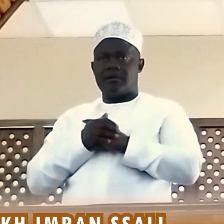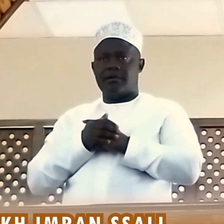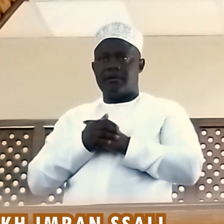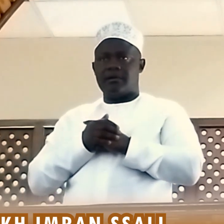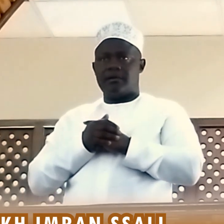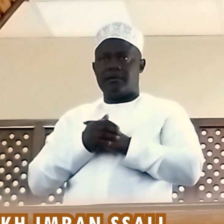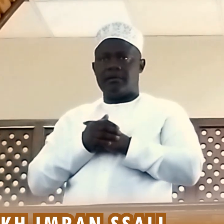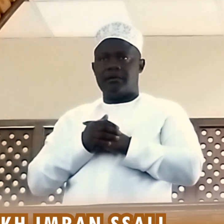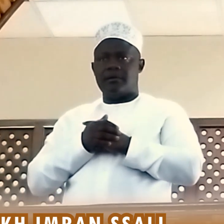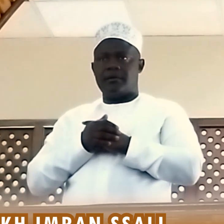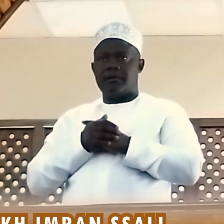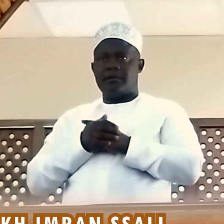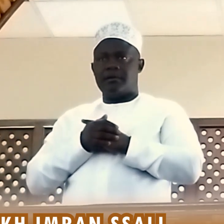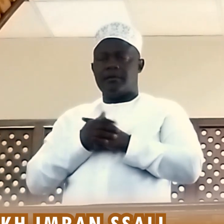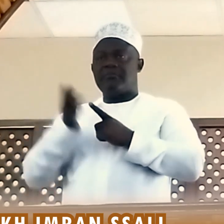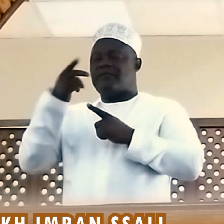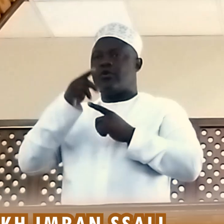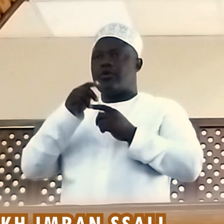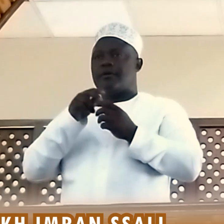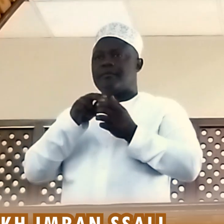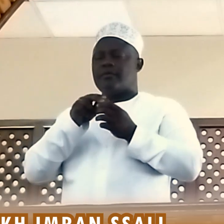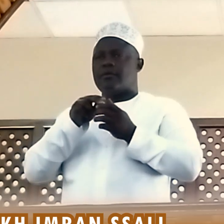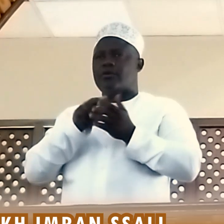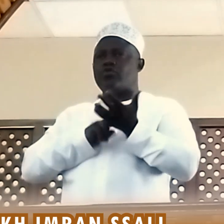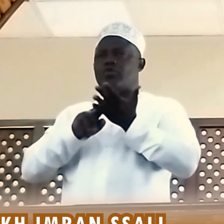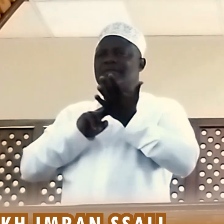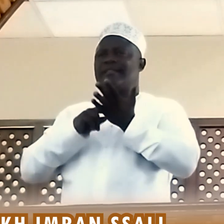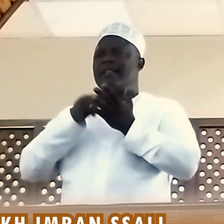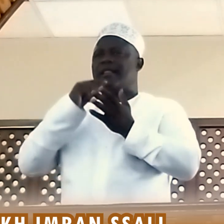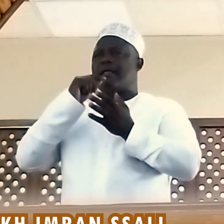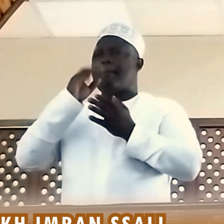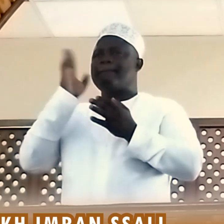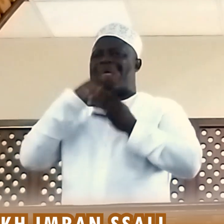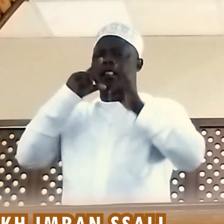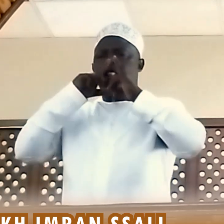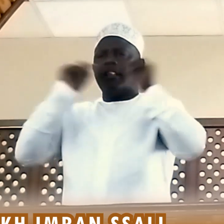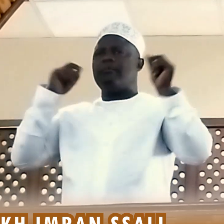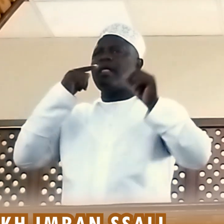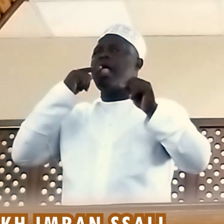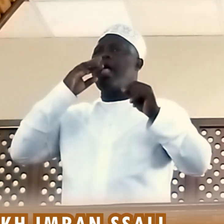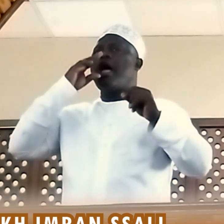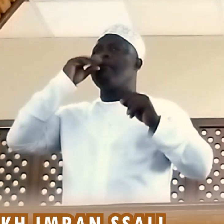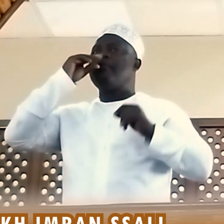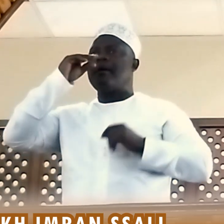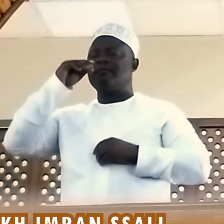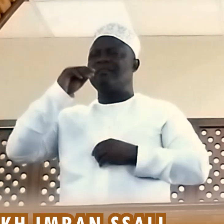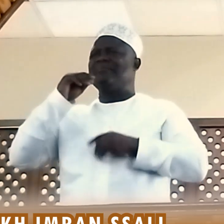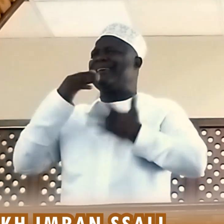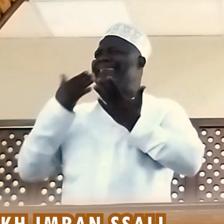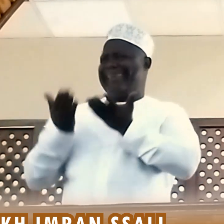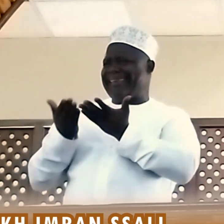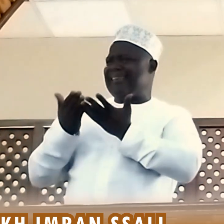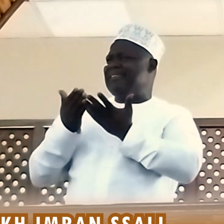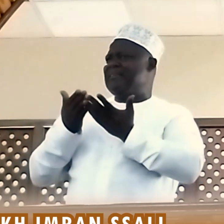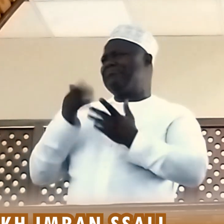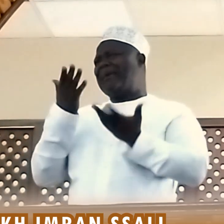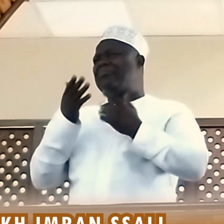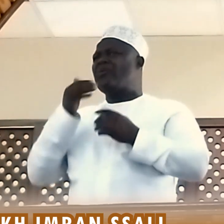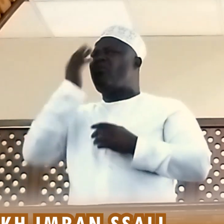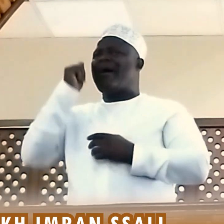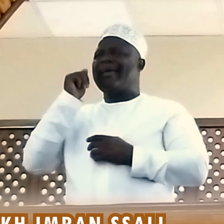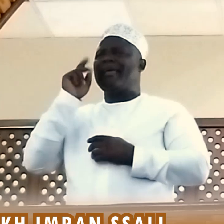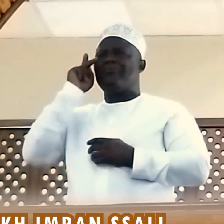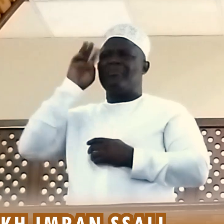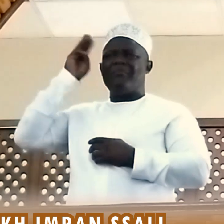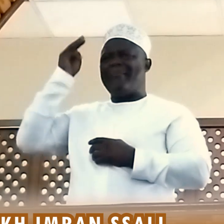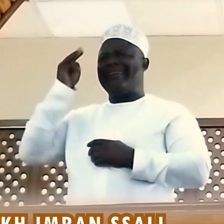yayisa ku lulimi lwe ekikolimo Oliomu la rainzo kwe uzanaga ntiba chate nabinga